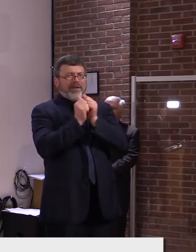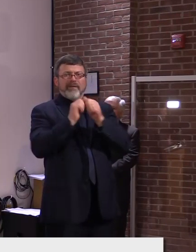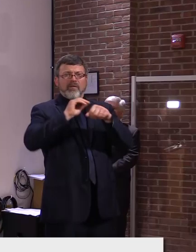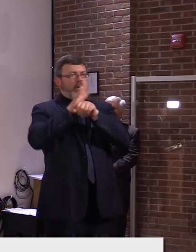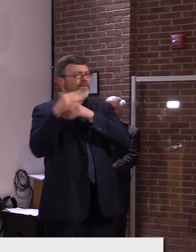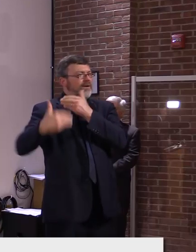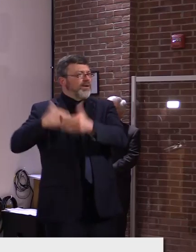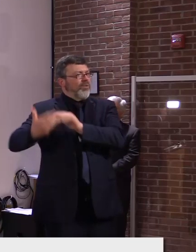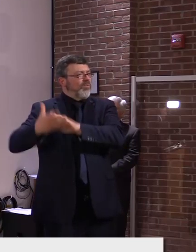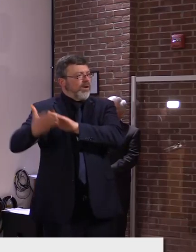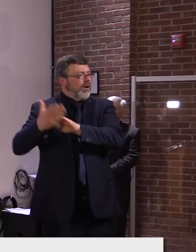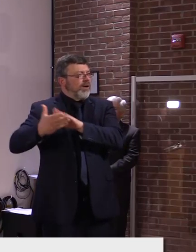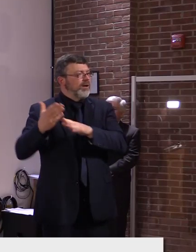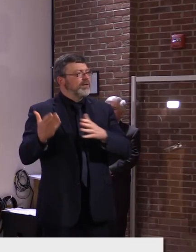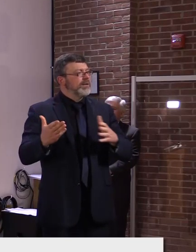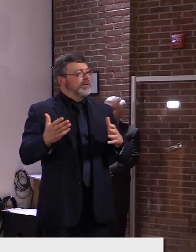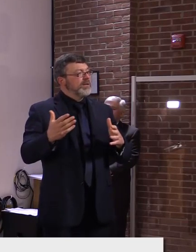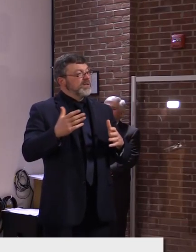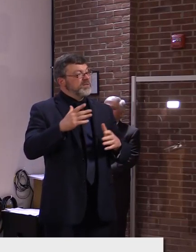next session.